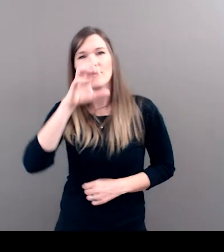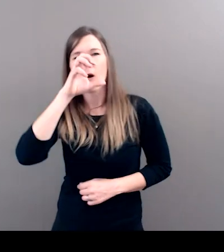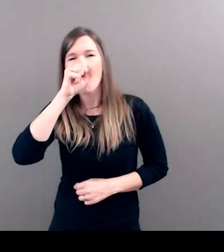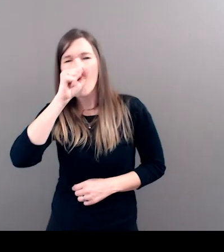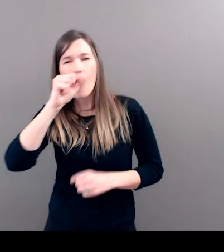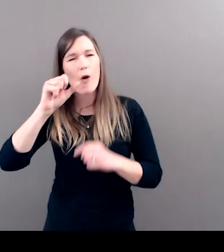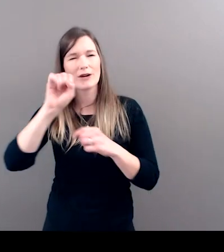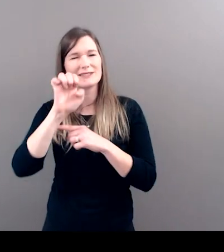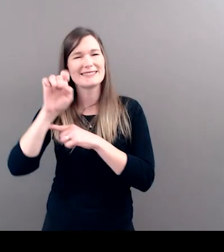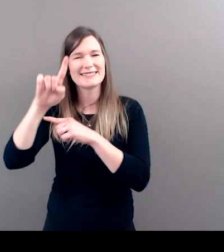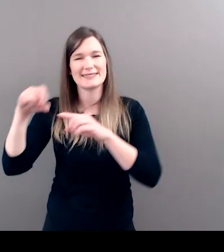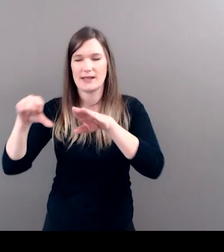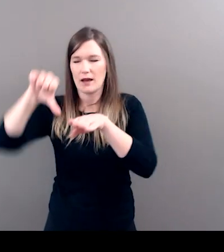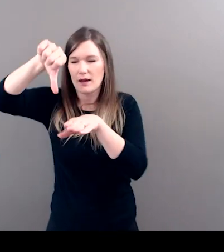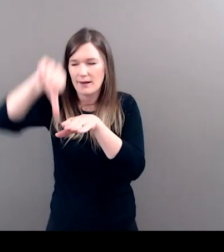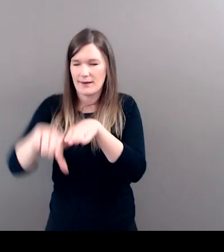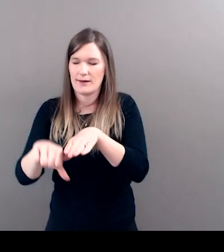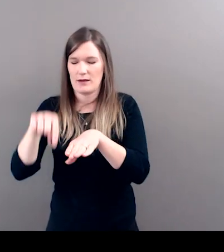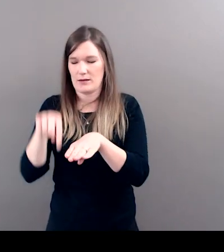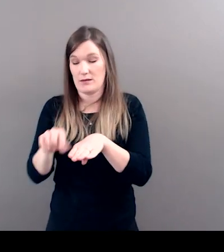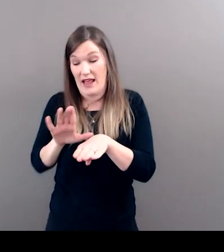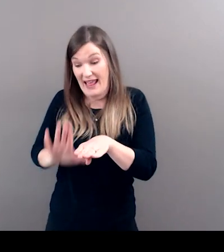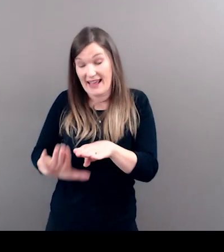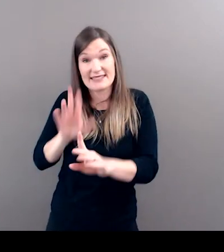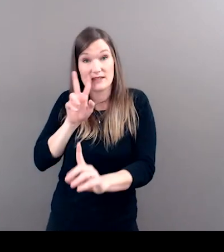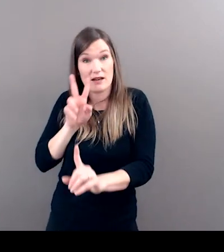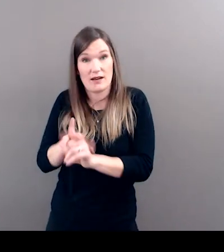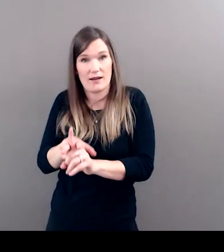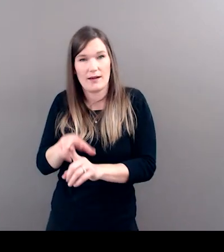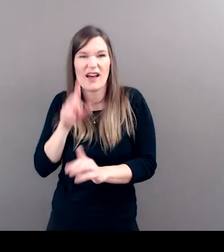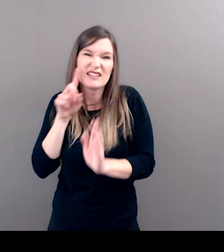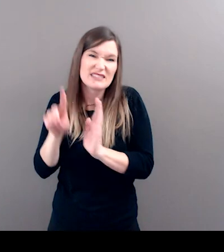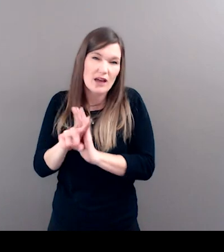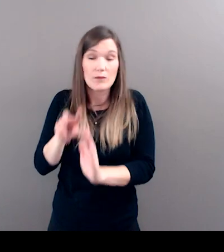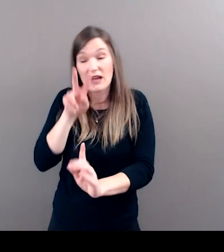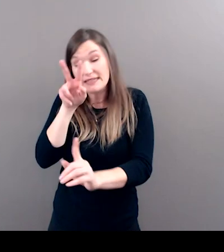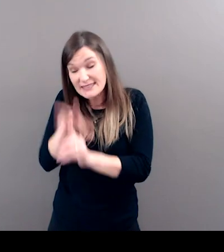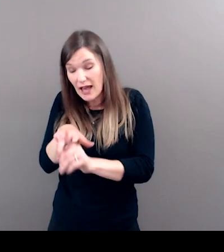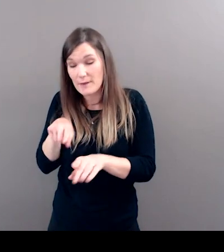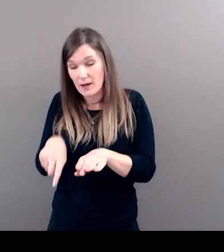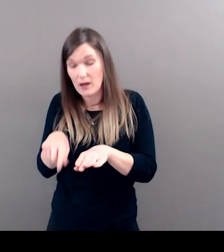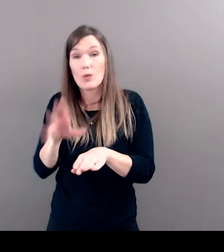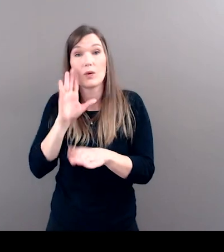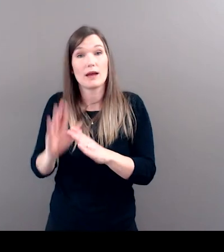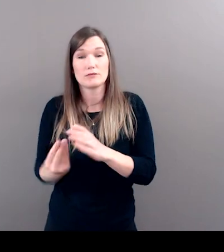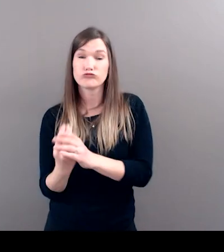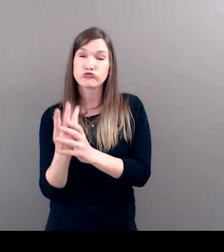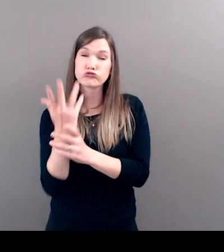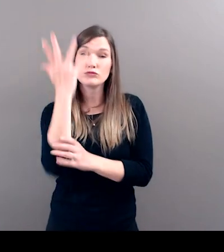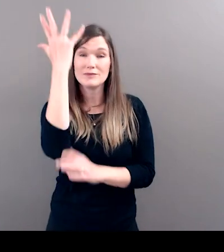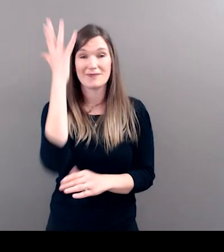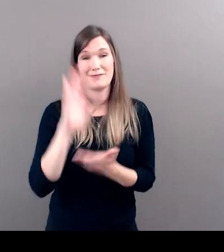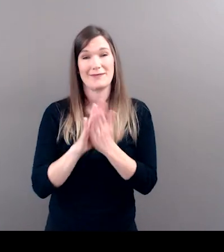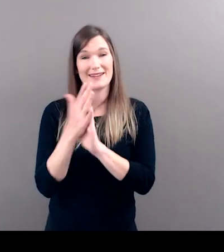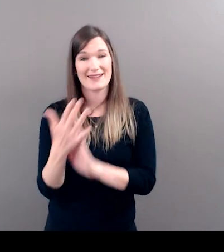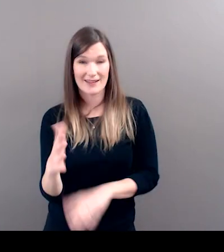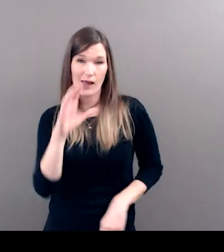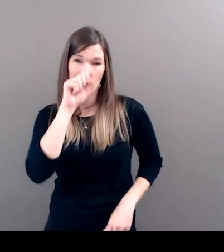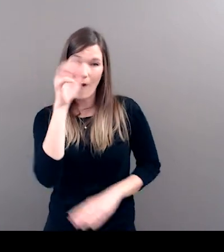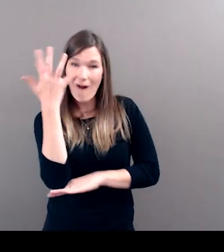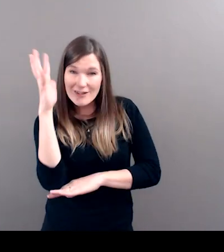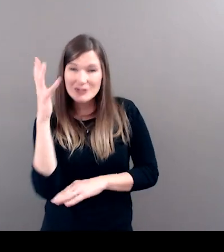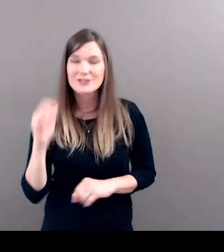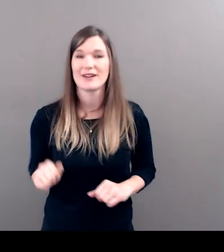an assignment. The assignment is to grow an orange tree. David's offering had an assignment. It was